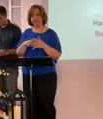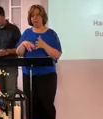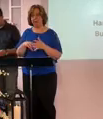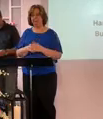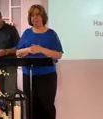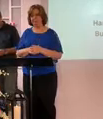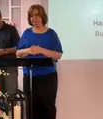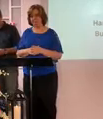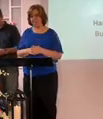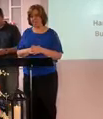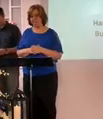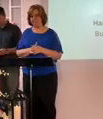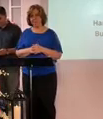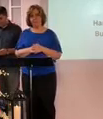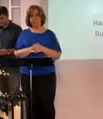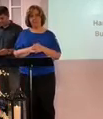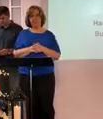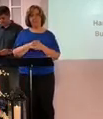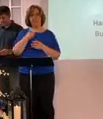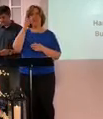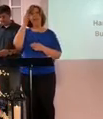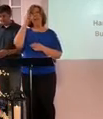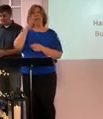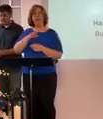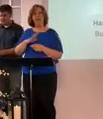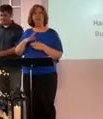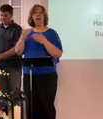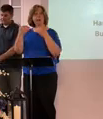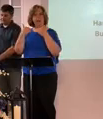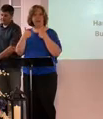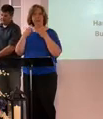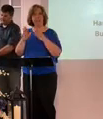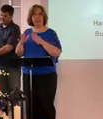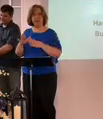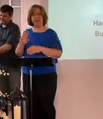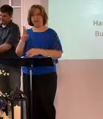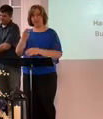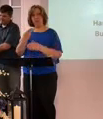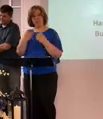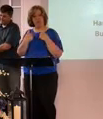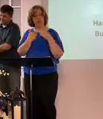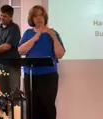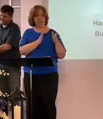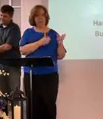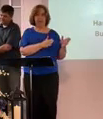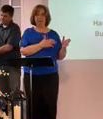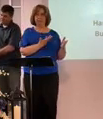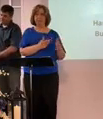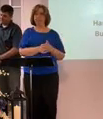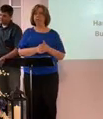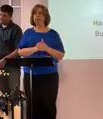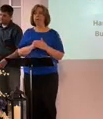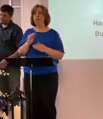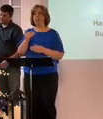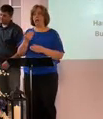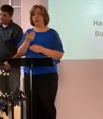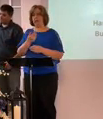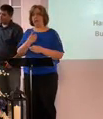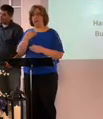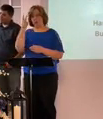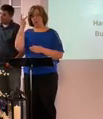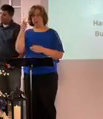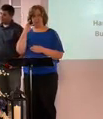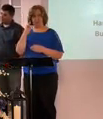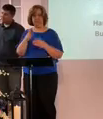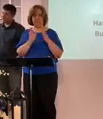So God has a plan, and then we have a plan. So our